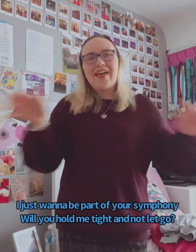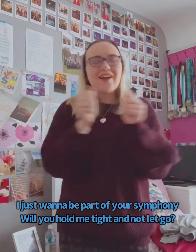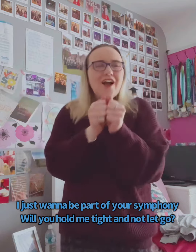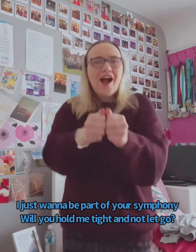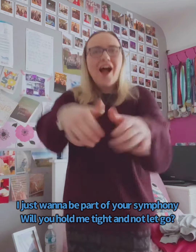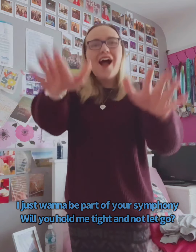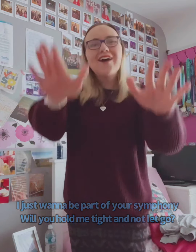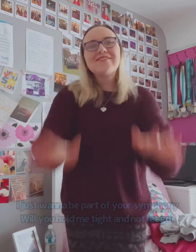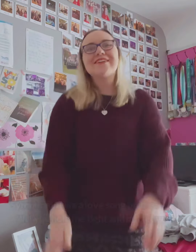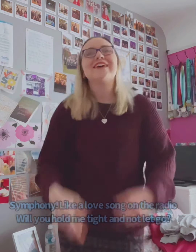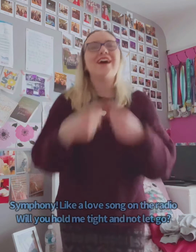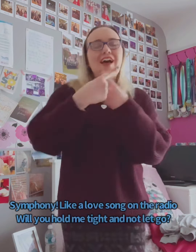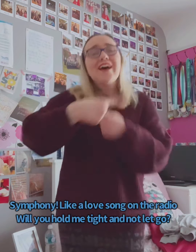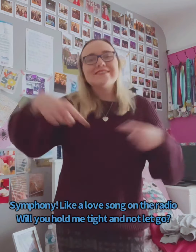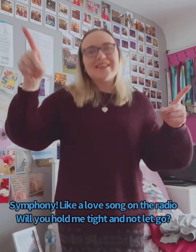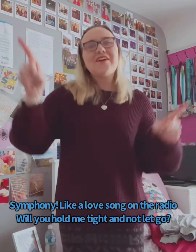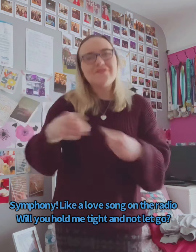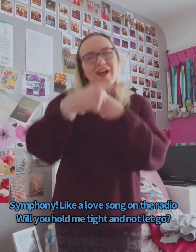not let go